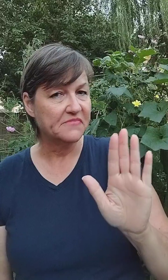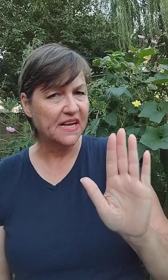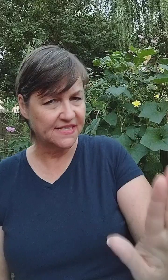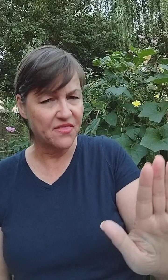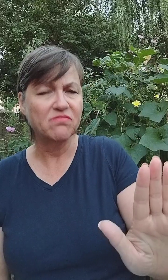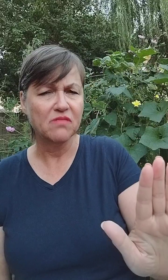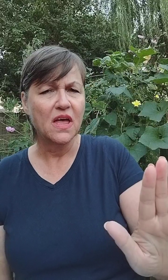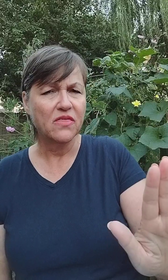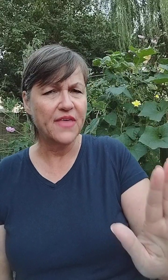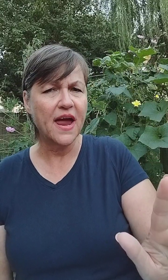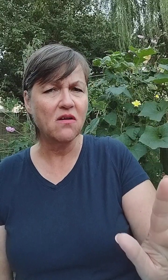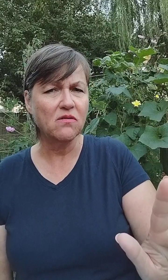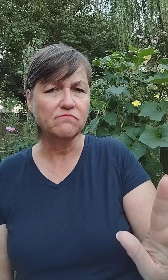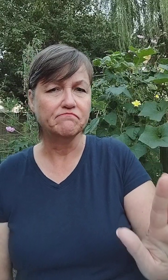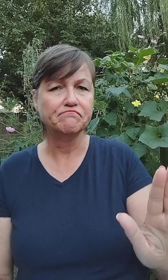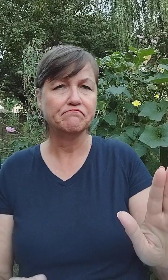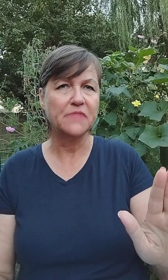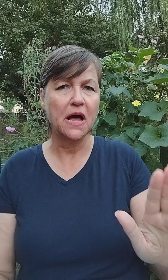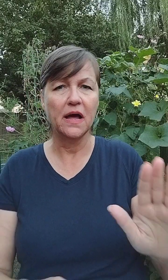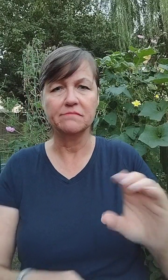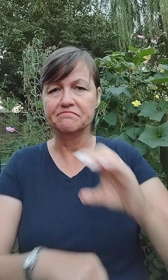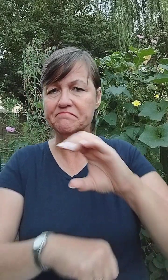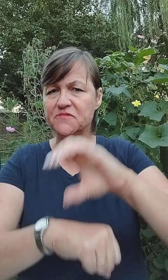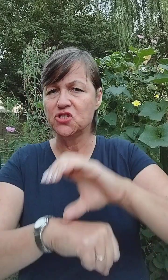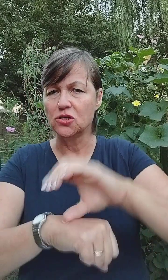it's their church,